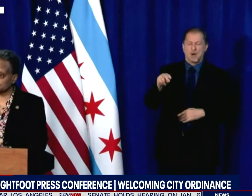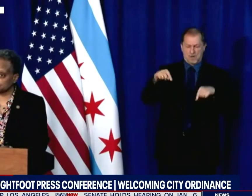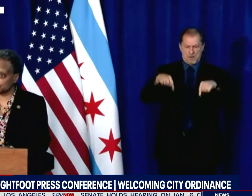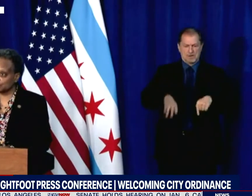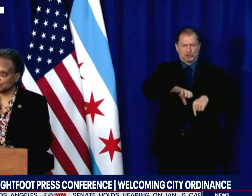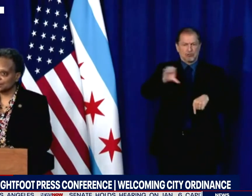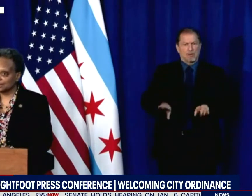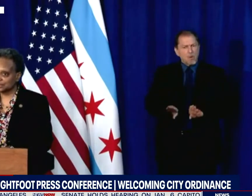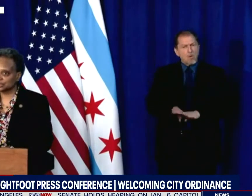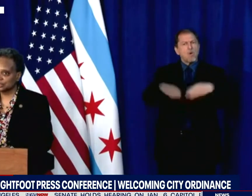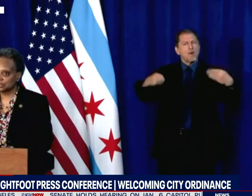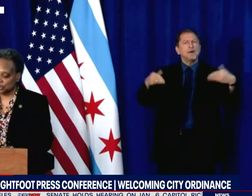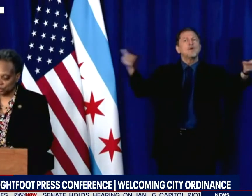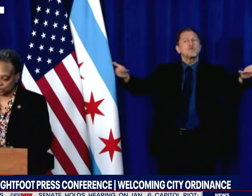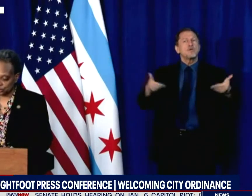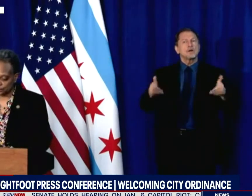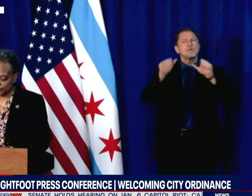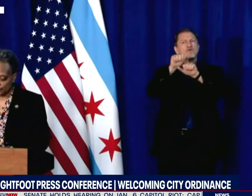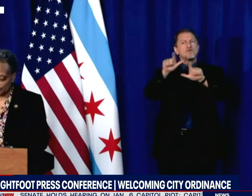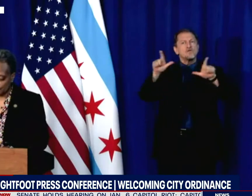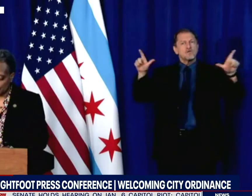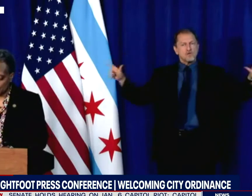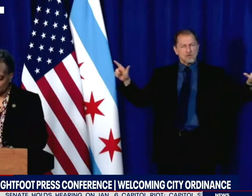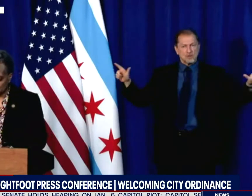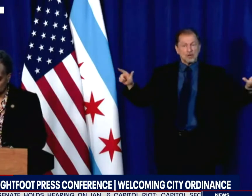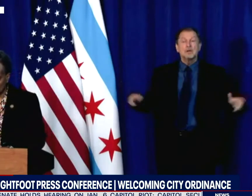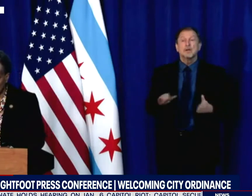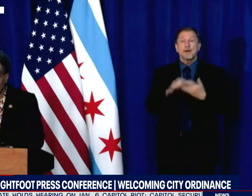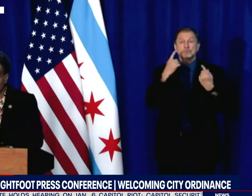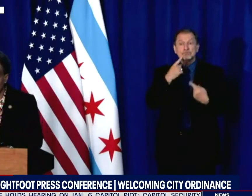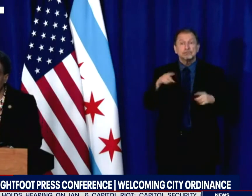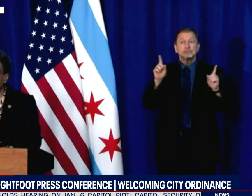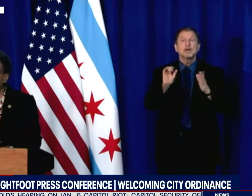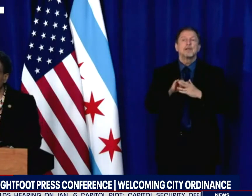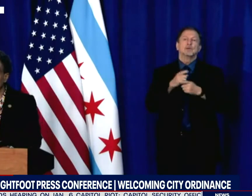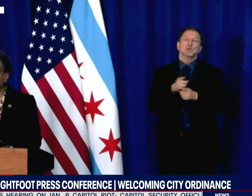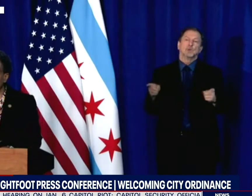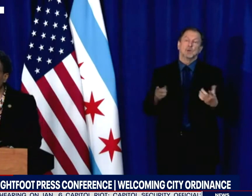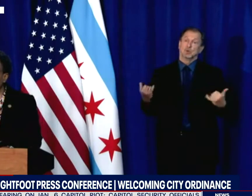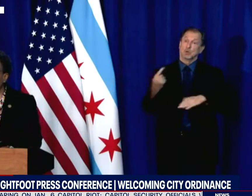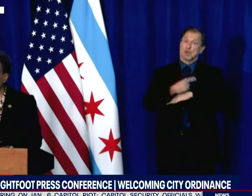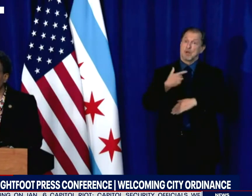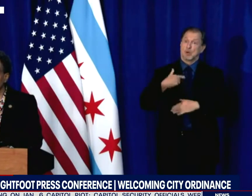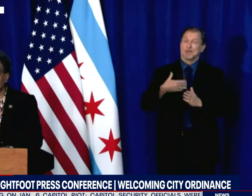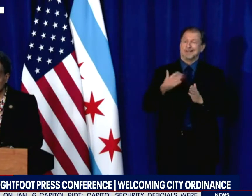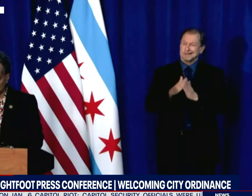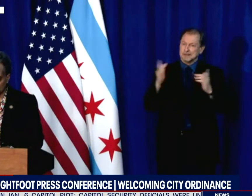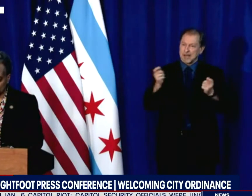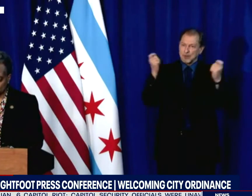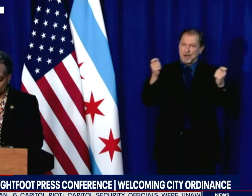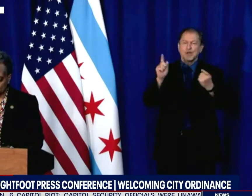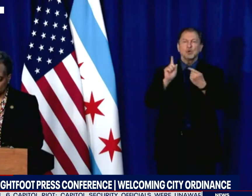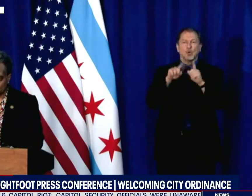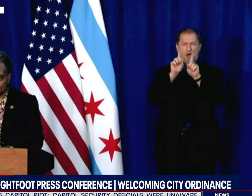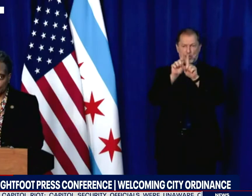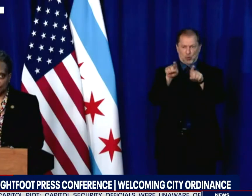you to know that this achievement is yours. This moment of celebration truly belongs to